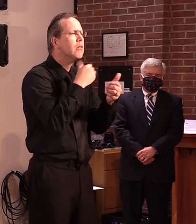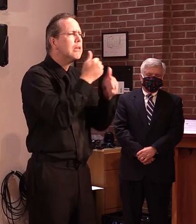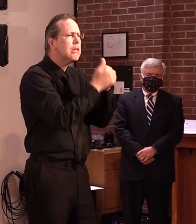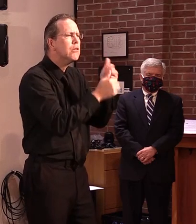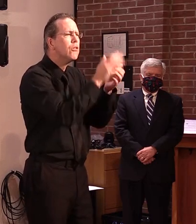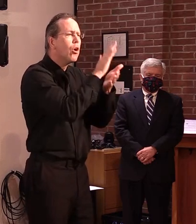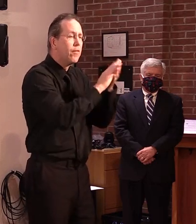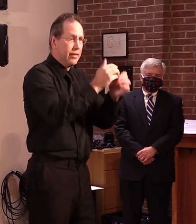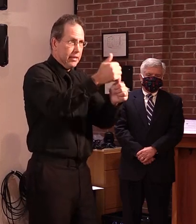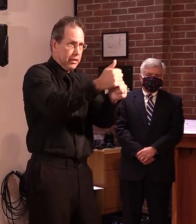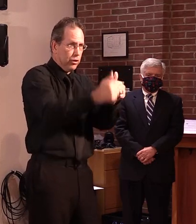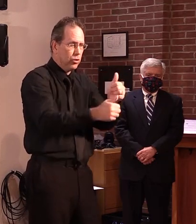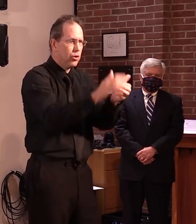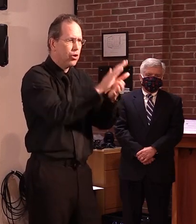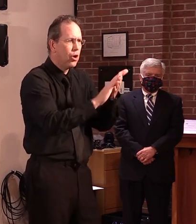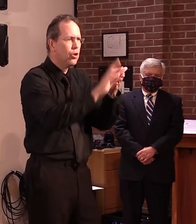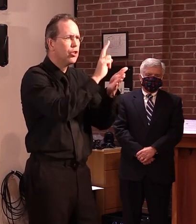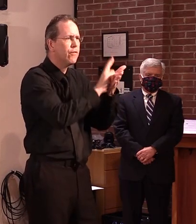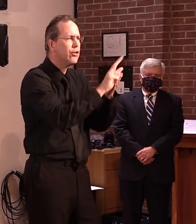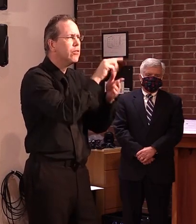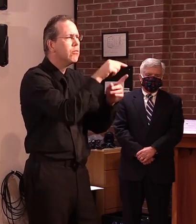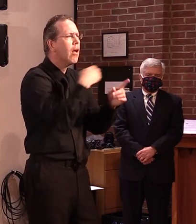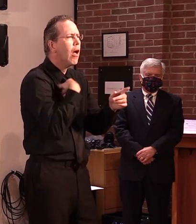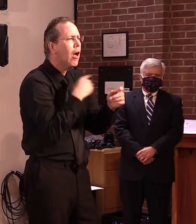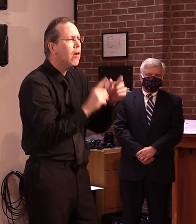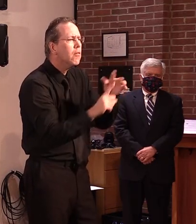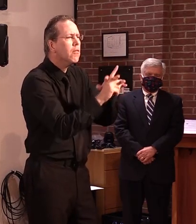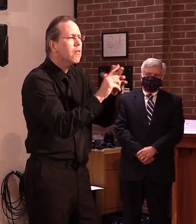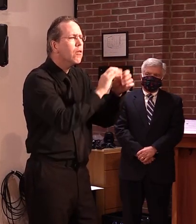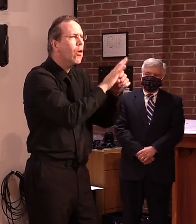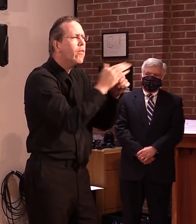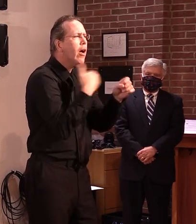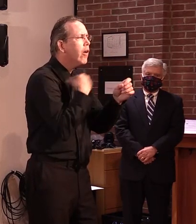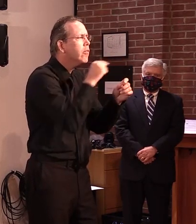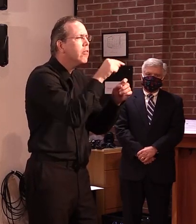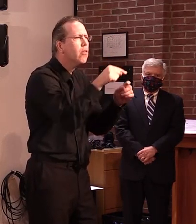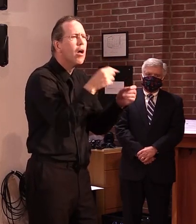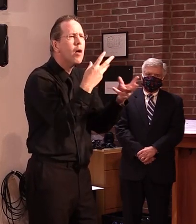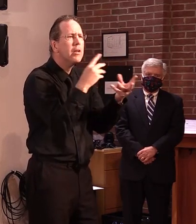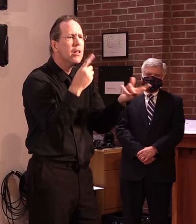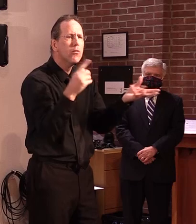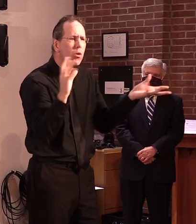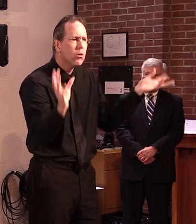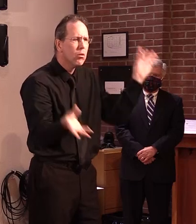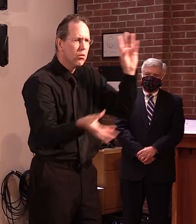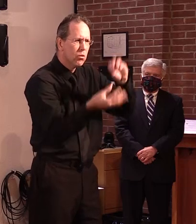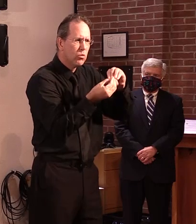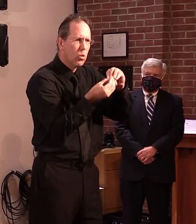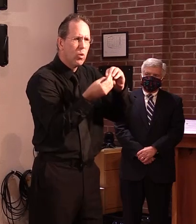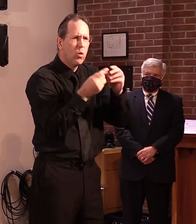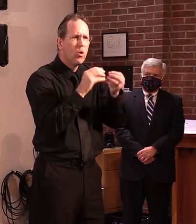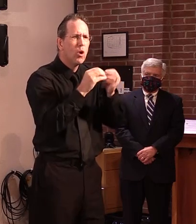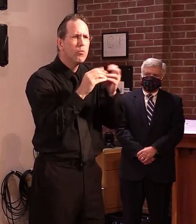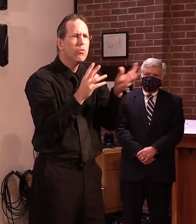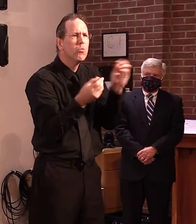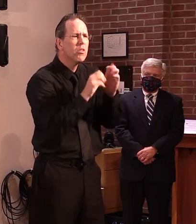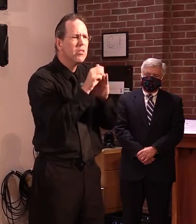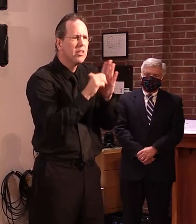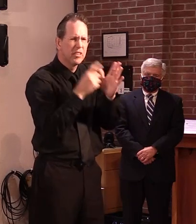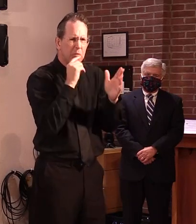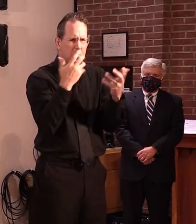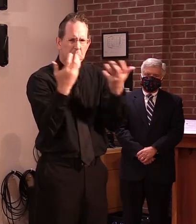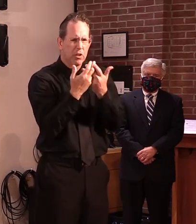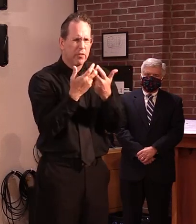Turns out those numbers don't add up to the numbers that the state is offering. So readers remain interested in the actual reports